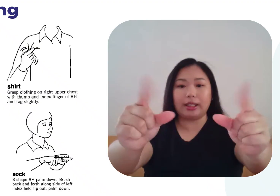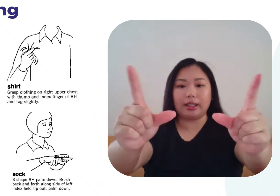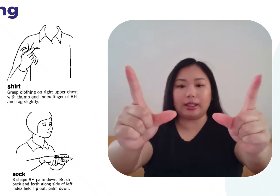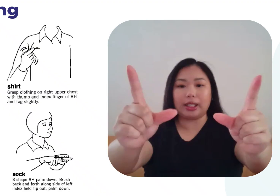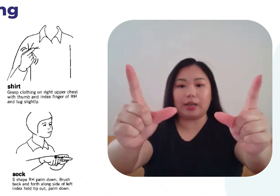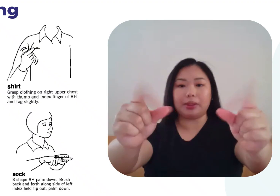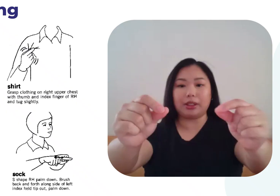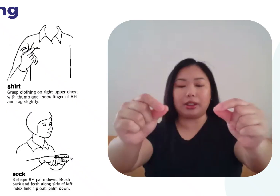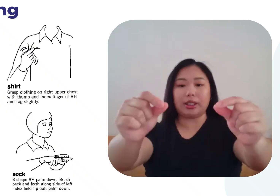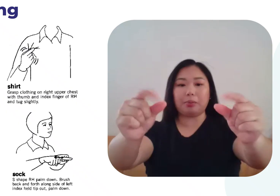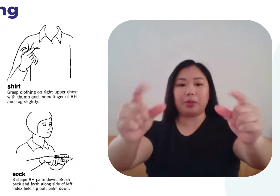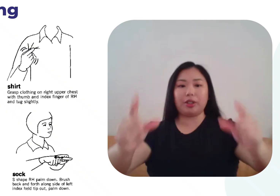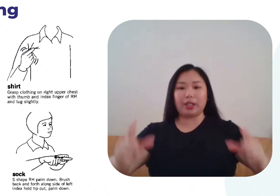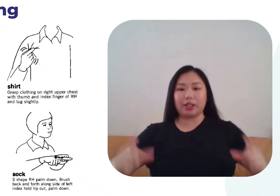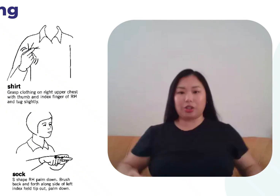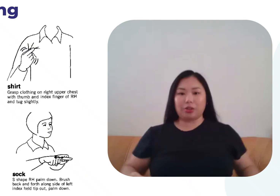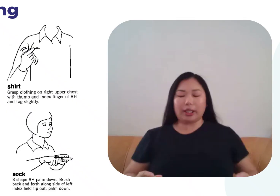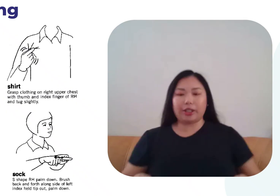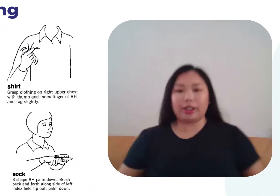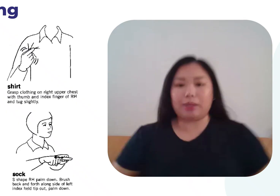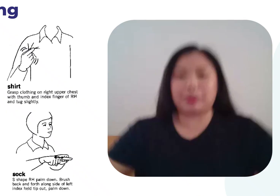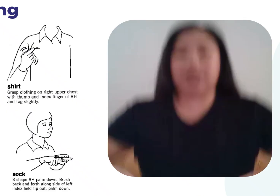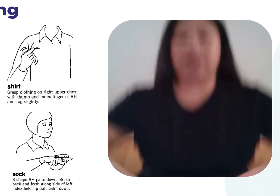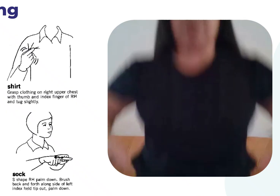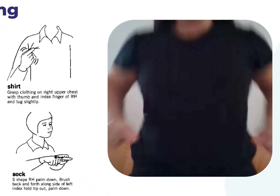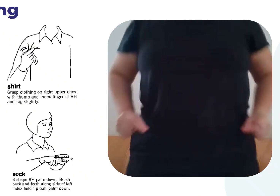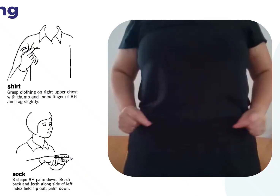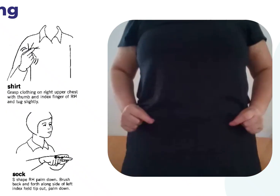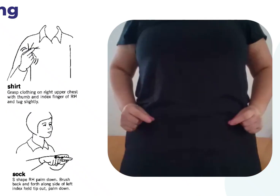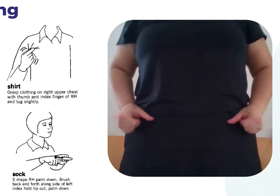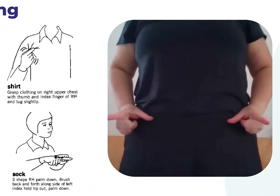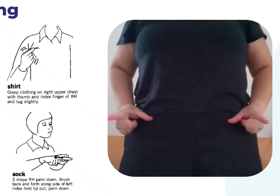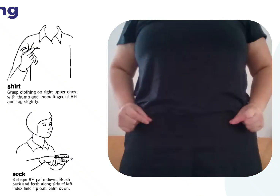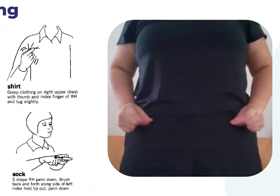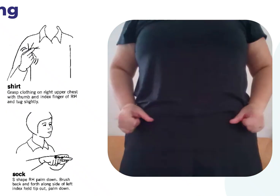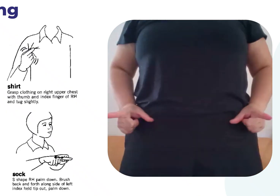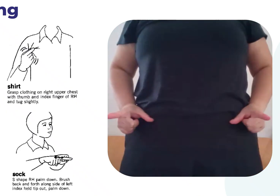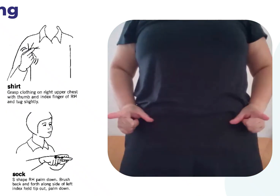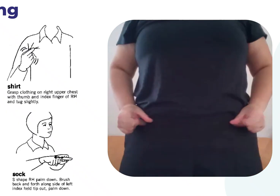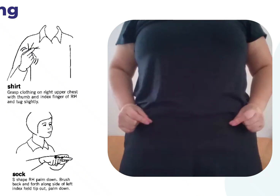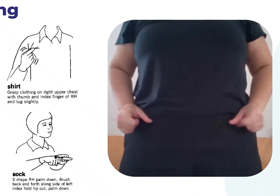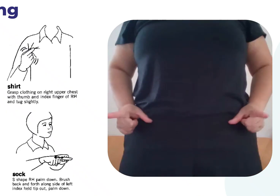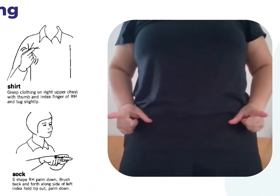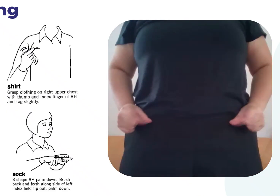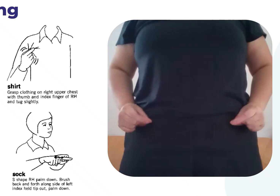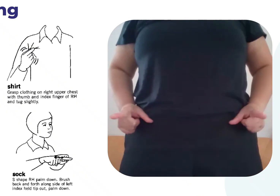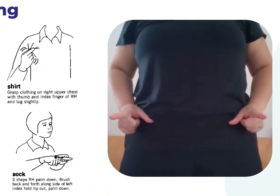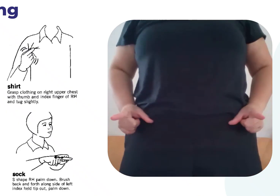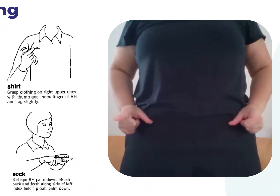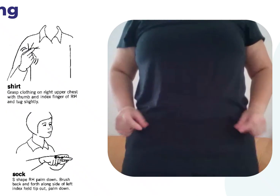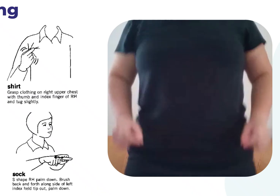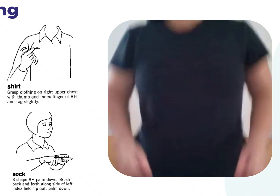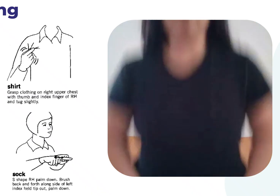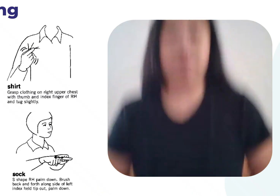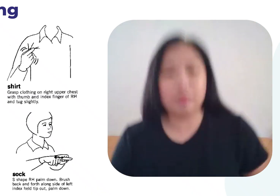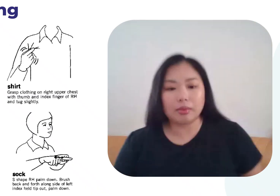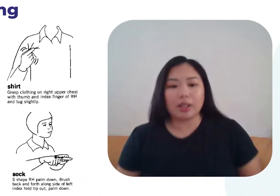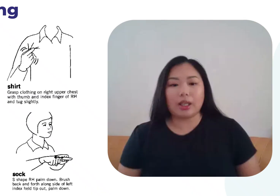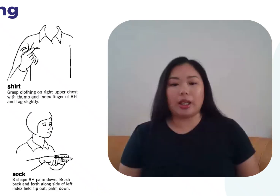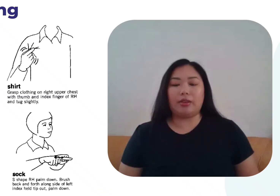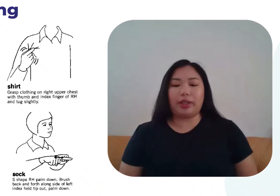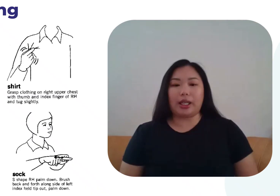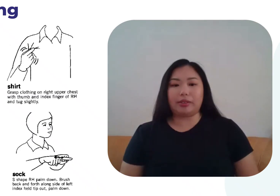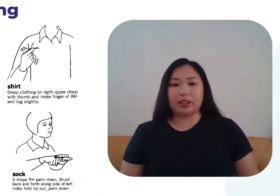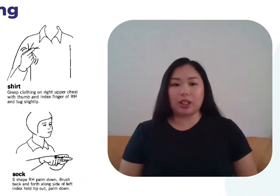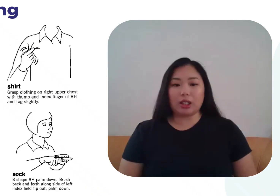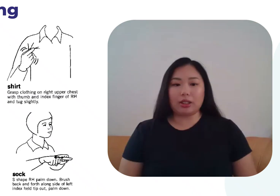like the tabs on a diaper, and you do it at your hips. Diaper. diaper.